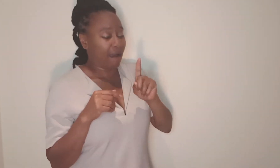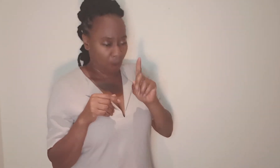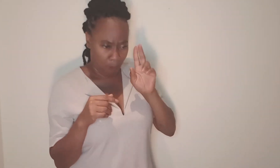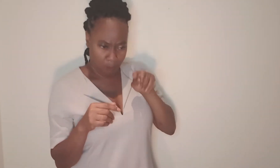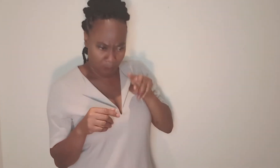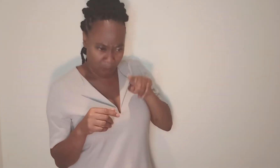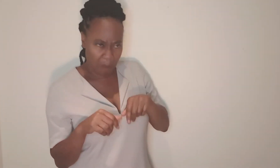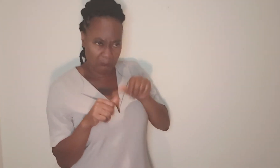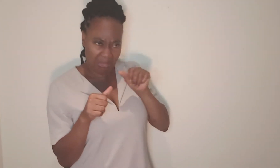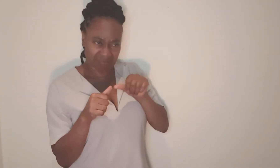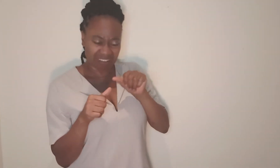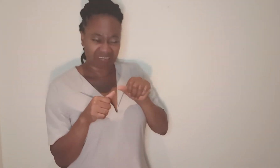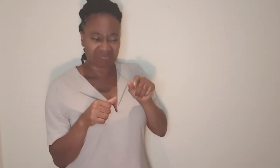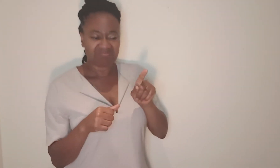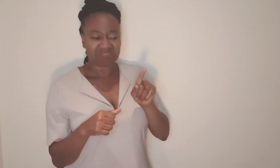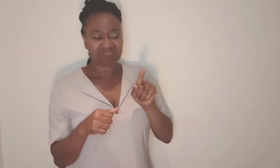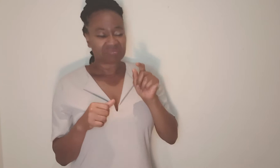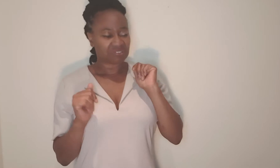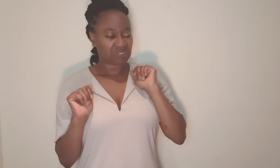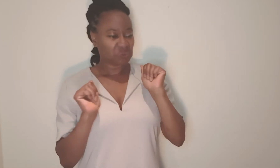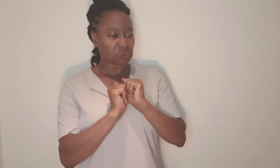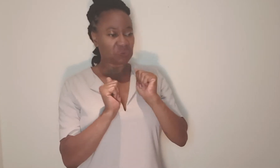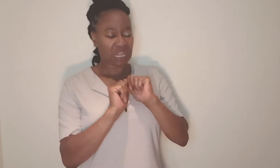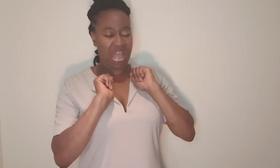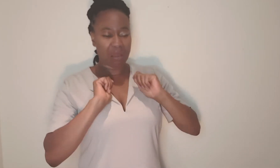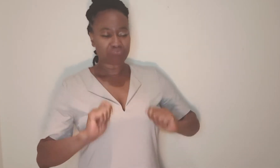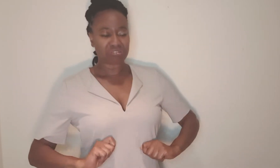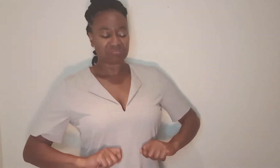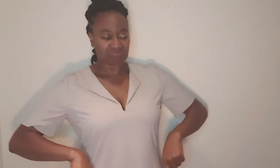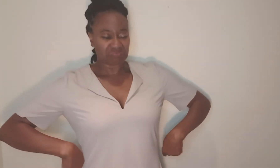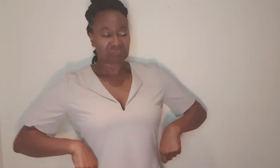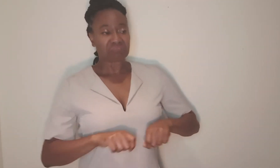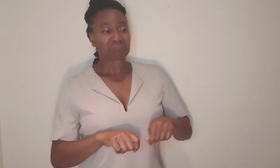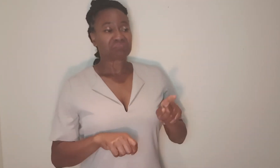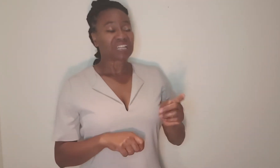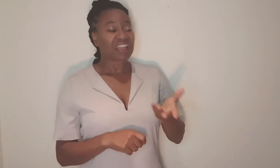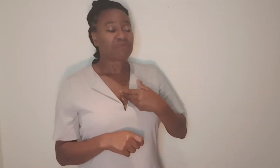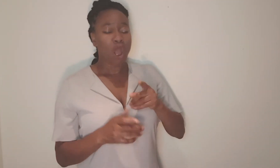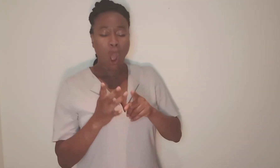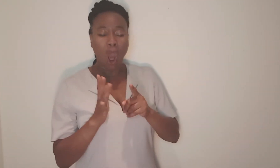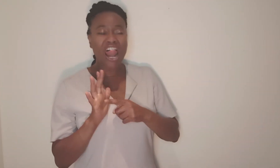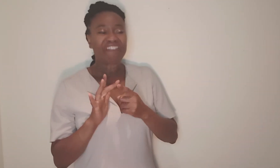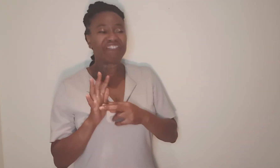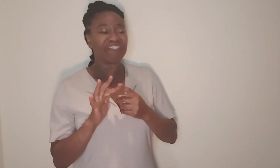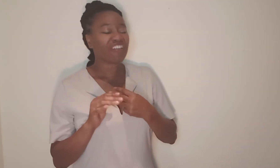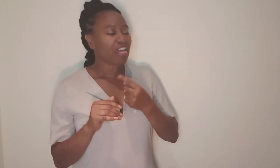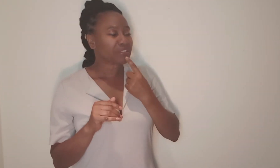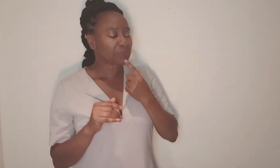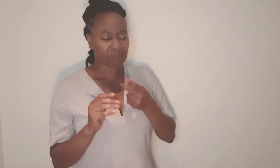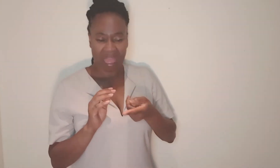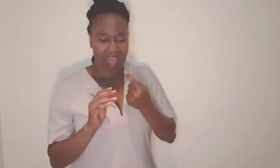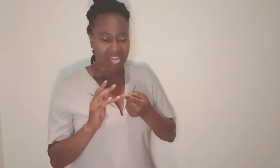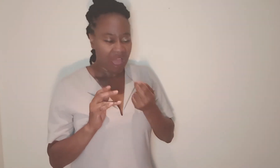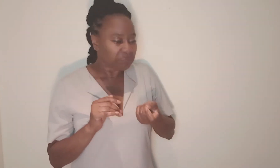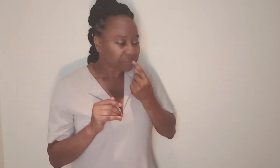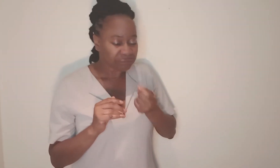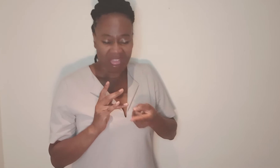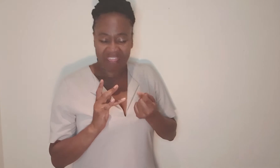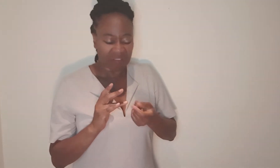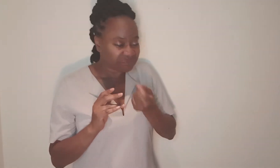much better. Really suited his fancy apron, and I tried one of the olives and then I tried another. And in the end, he gave me the little pot because I was